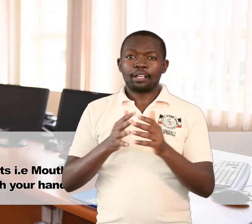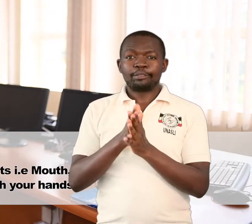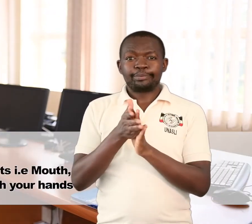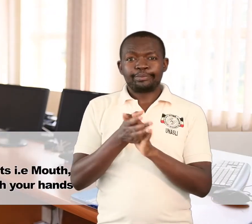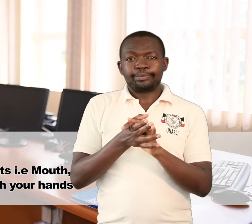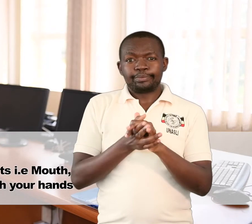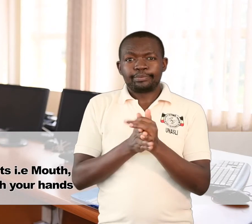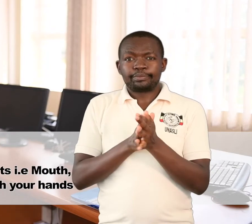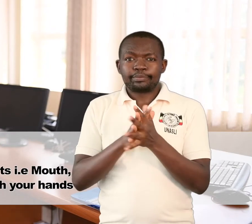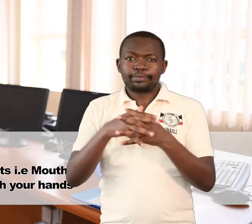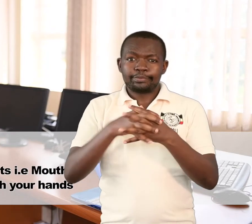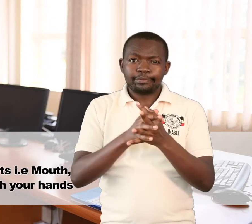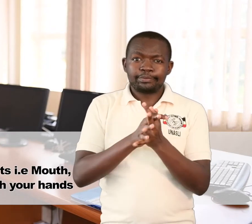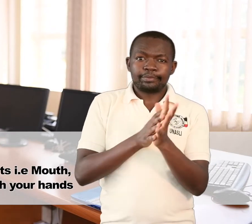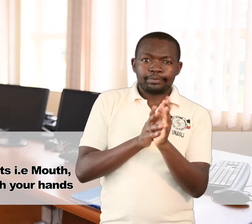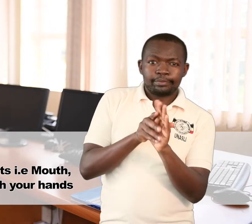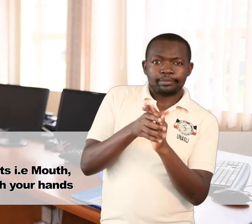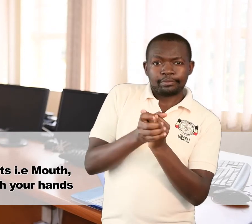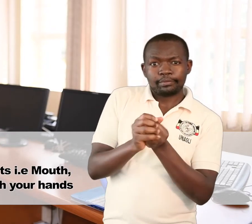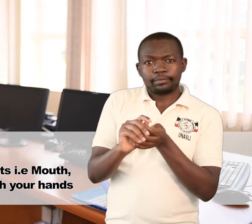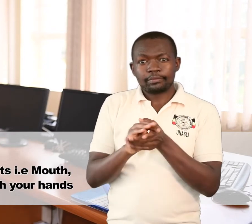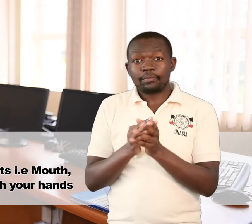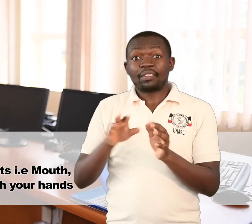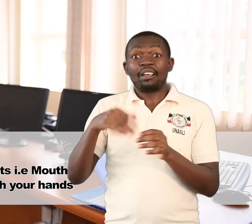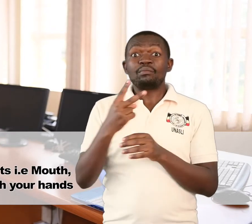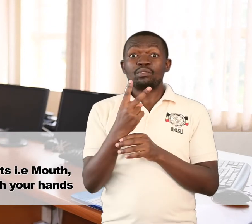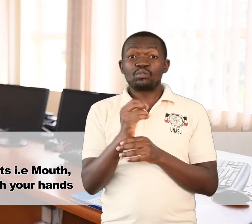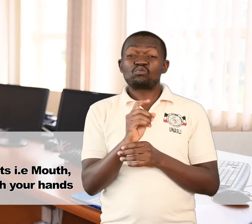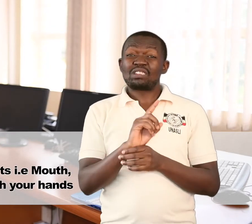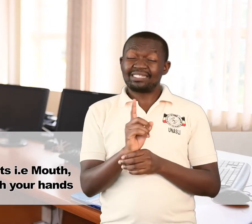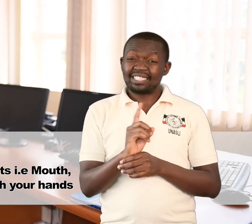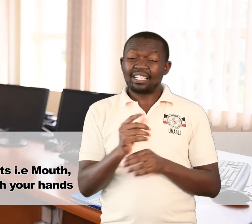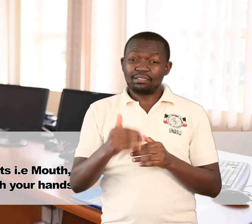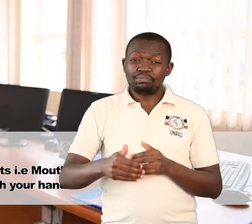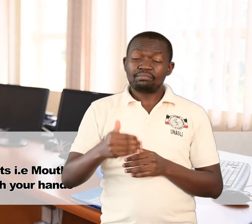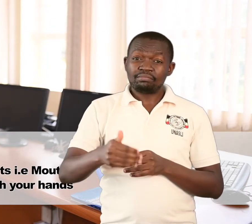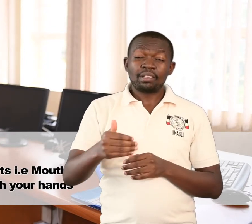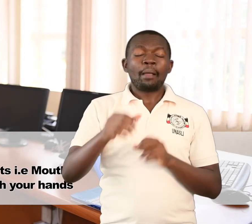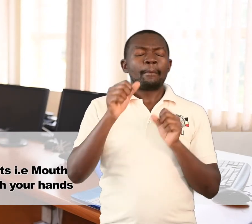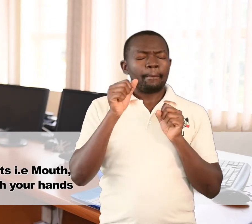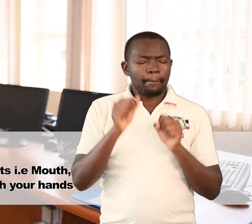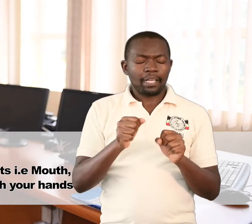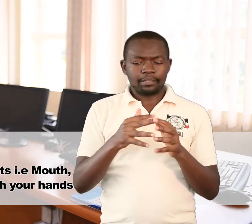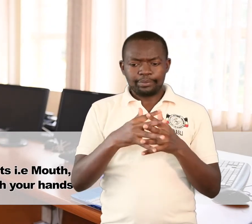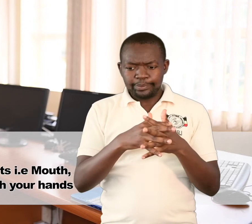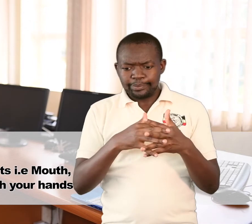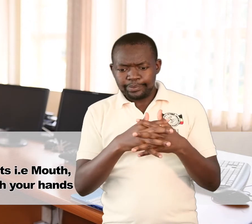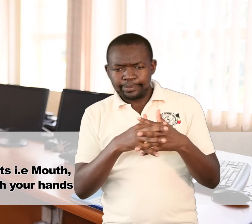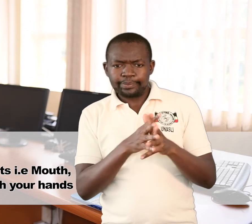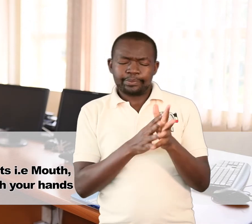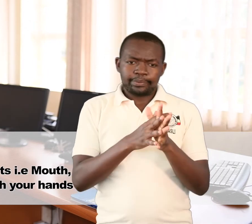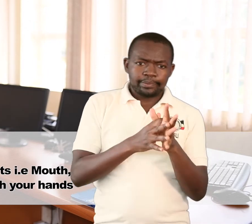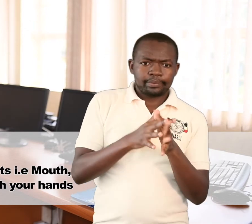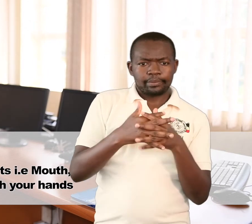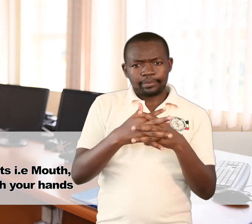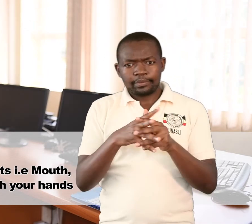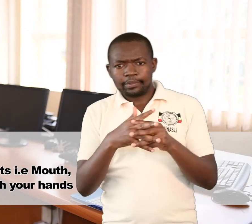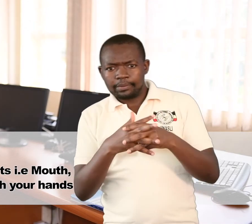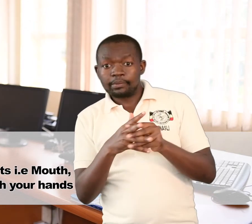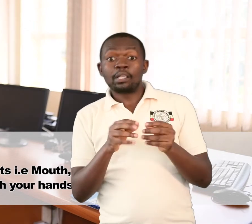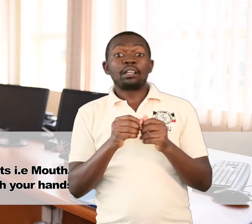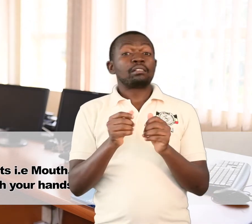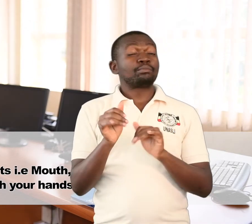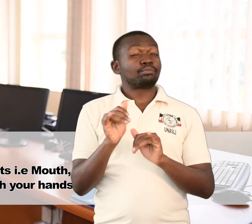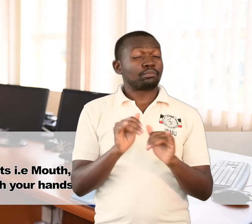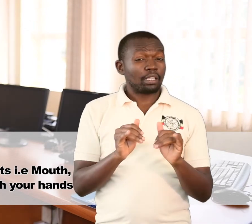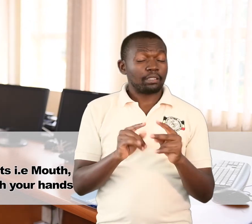hands every 20 seconds. Wash the hands clean in between the fingers, clean. Wash them clean